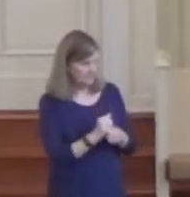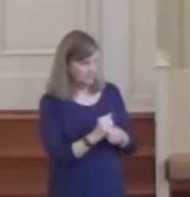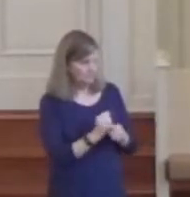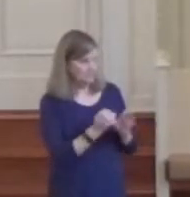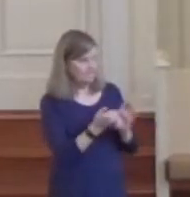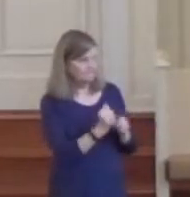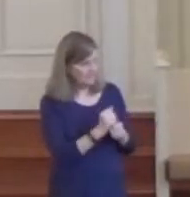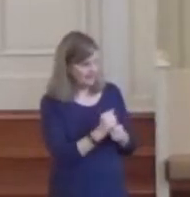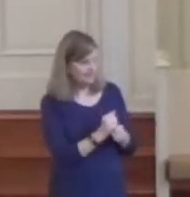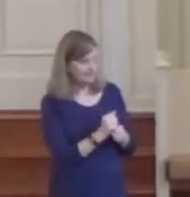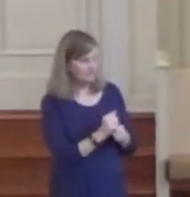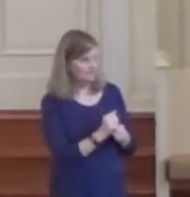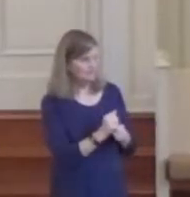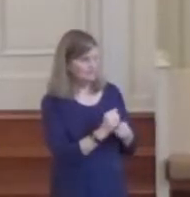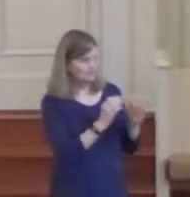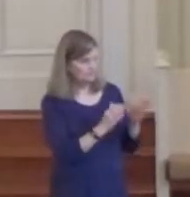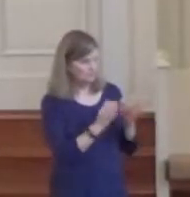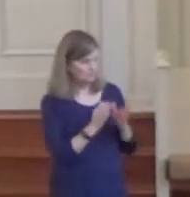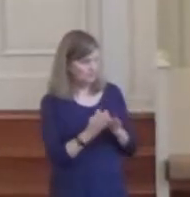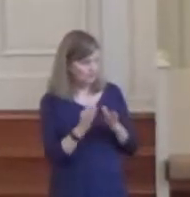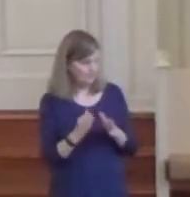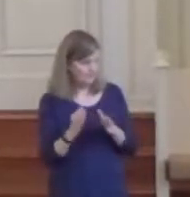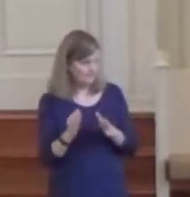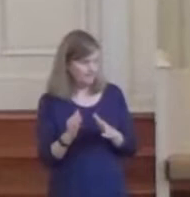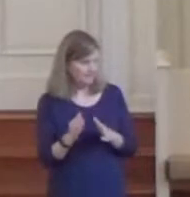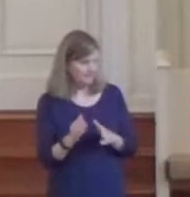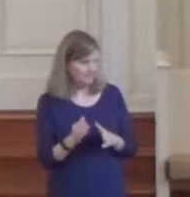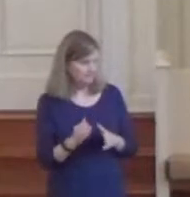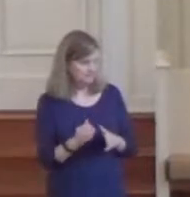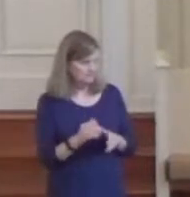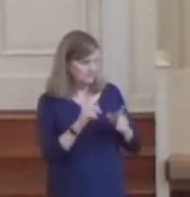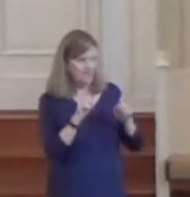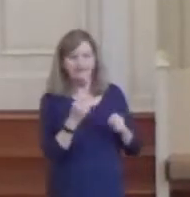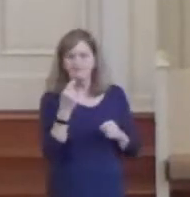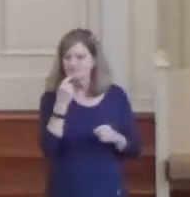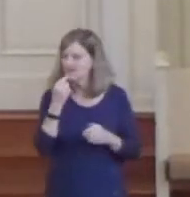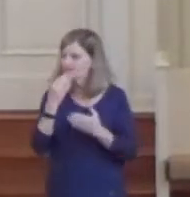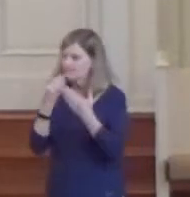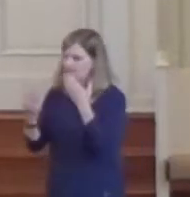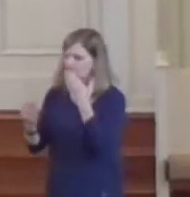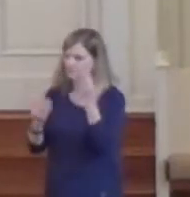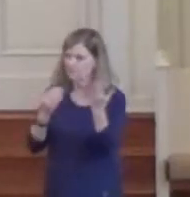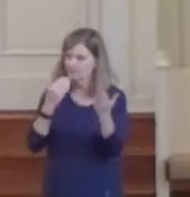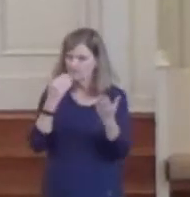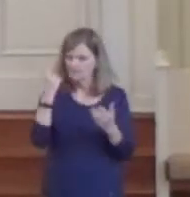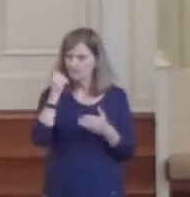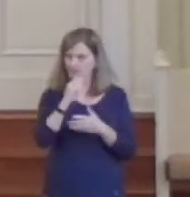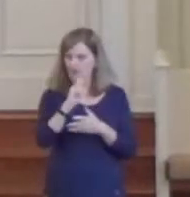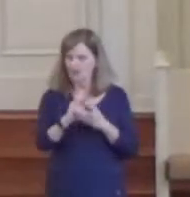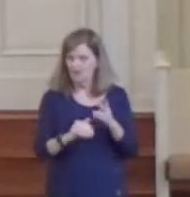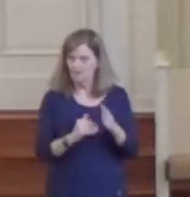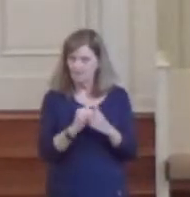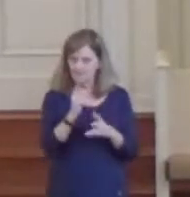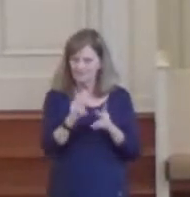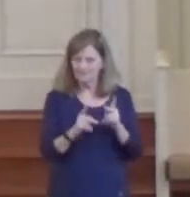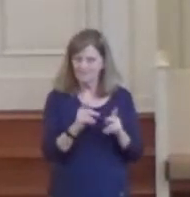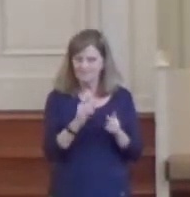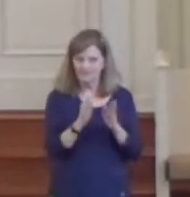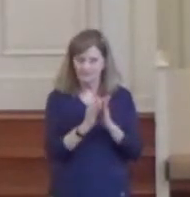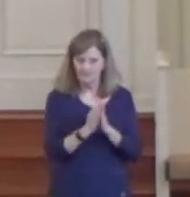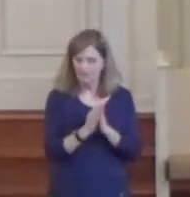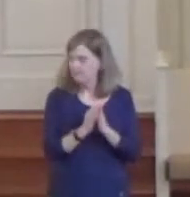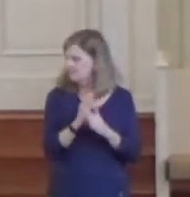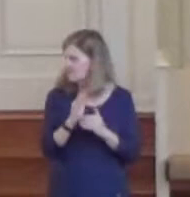and forming it into order. But I just have to say thank you to all of you who pray, to all of you who bless